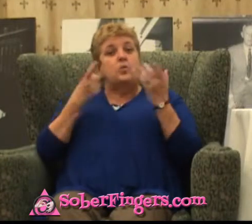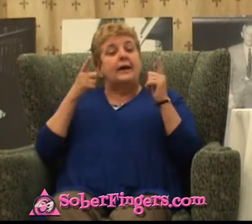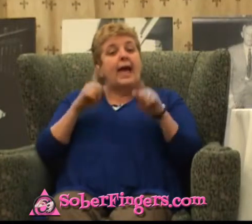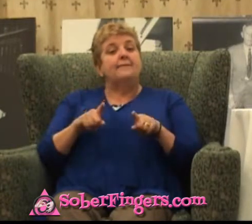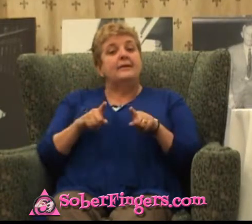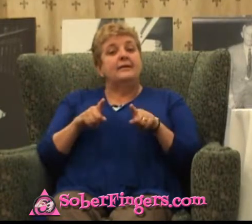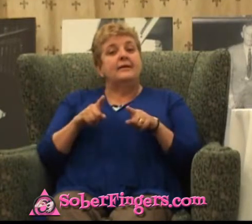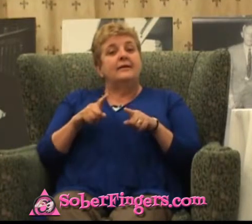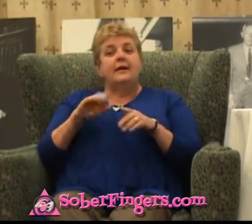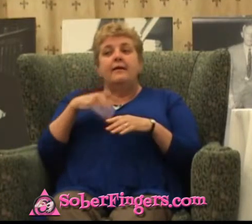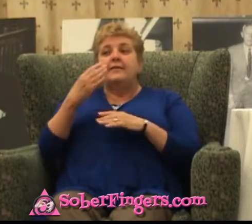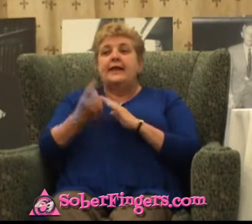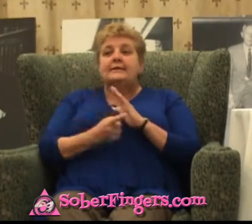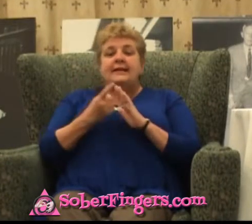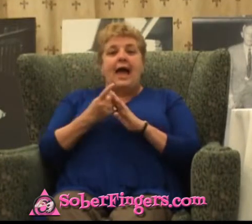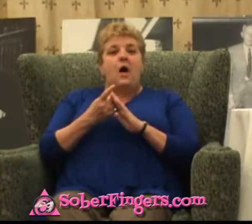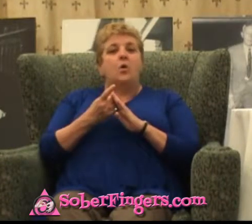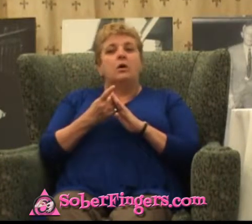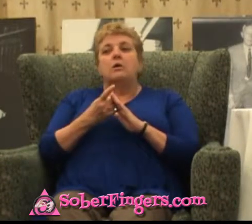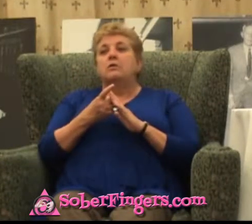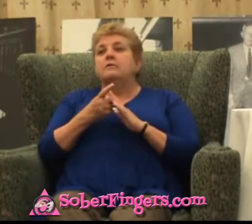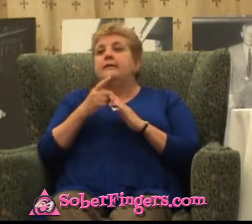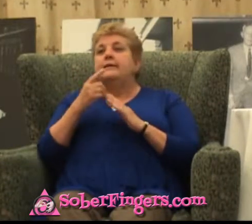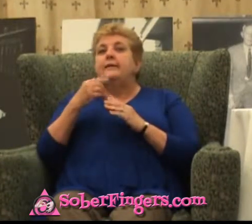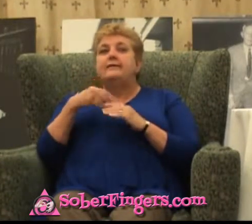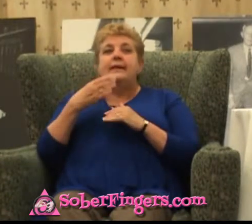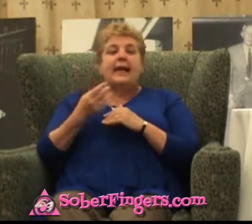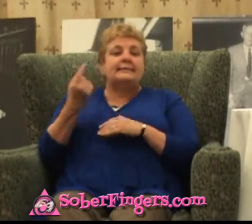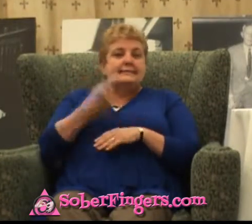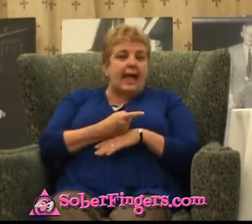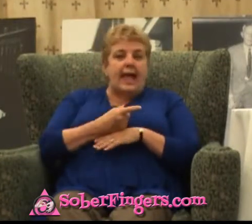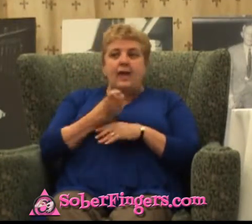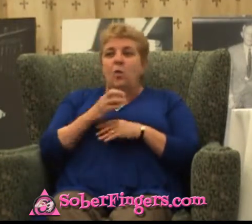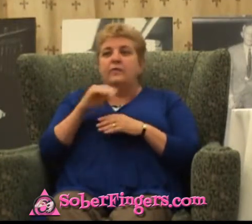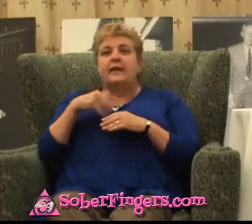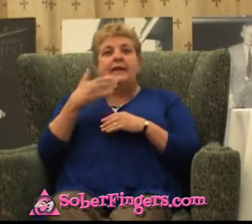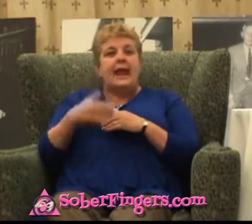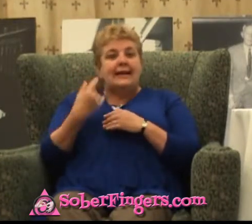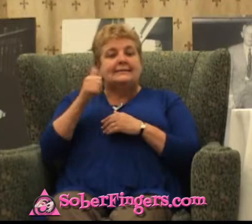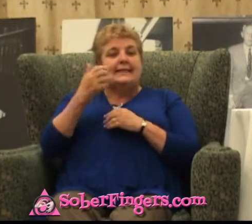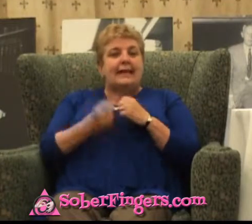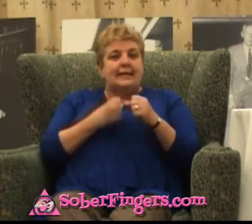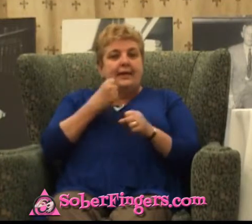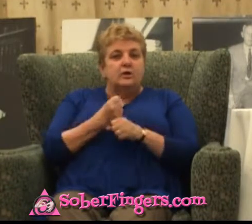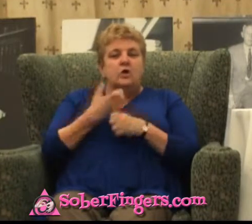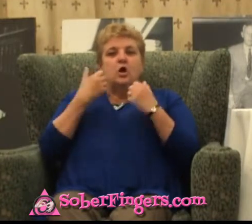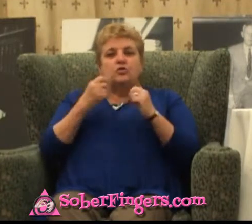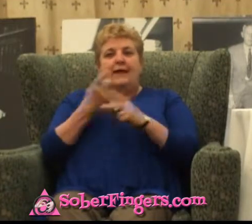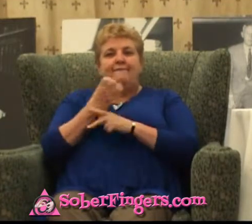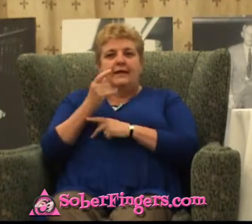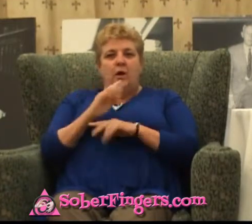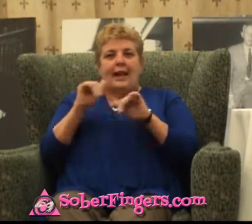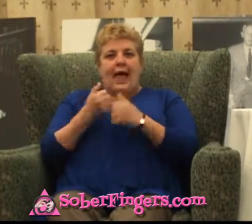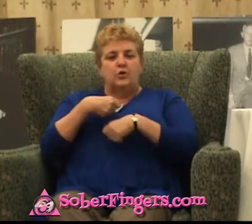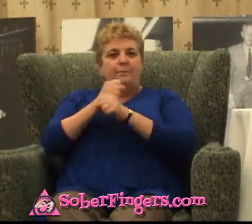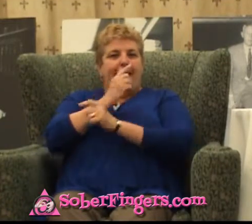next hour, the next day, or the next decade trying to figure out how to undo what it was that I did. You know, it's no wonder we come in here